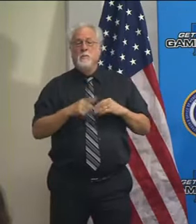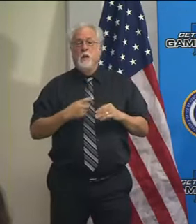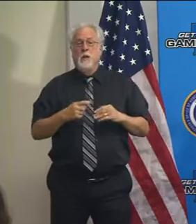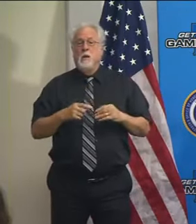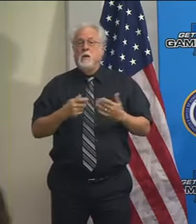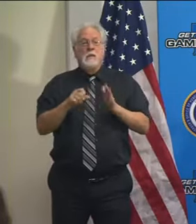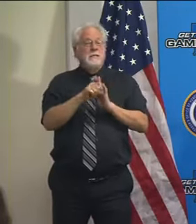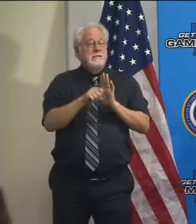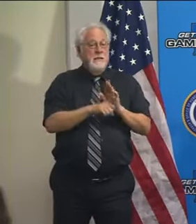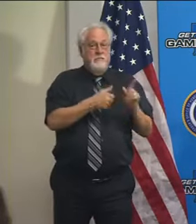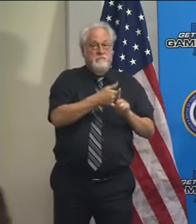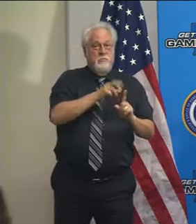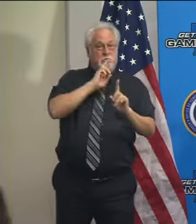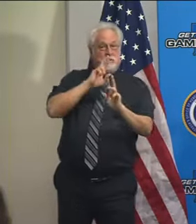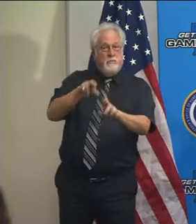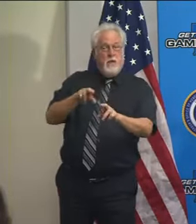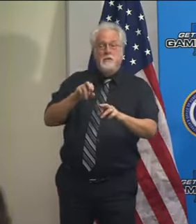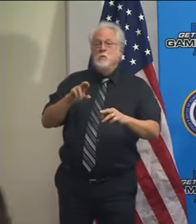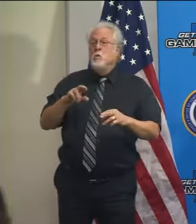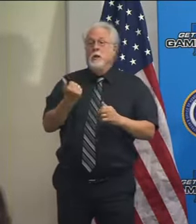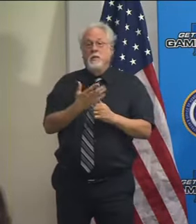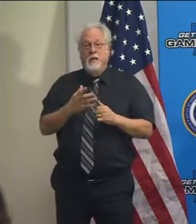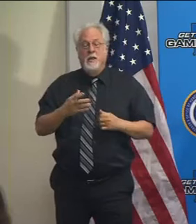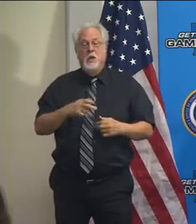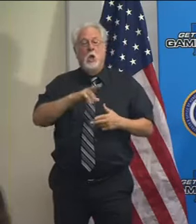the state's response or anything else, please go to